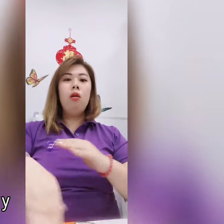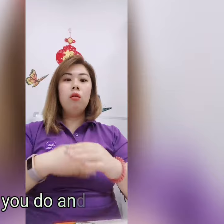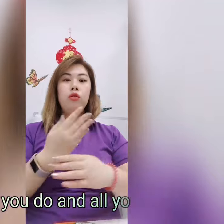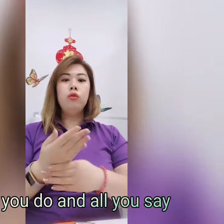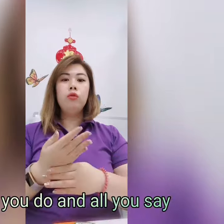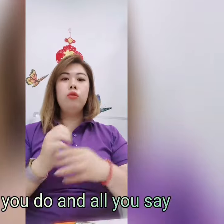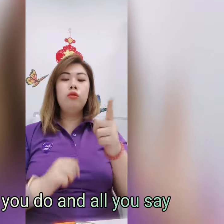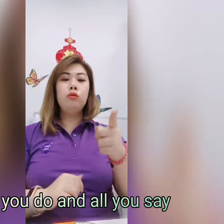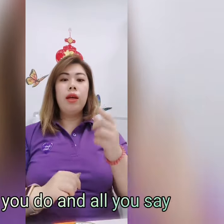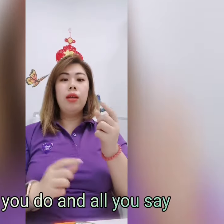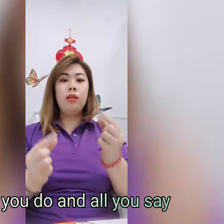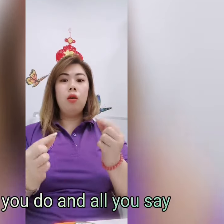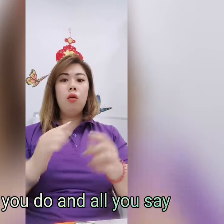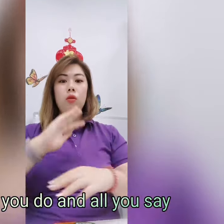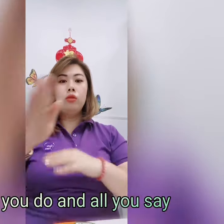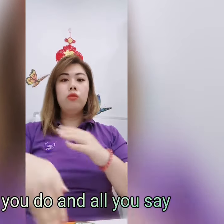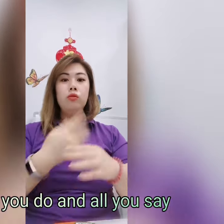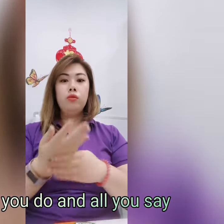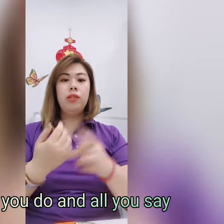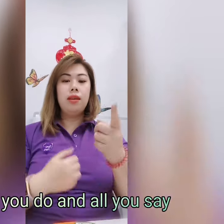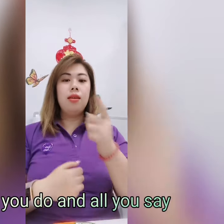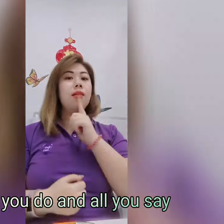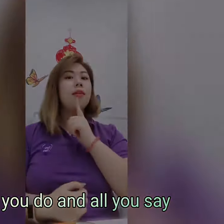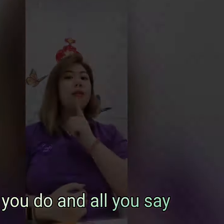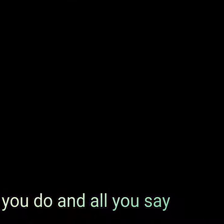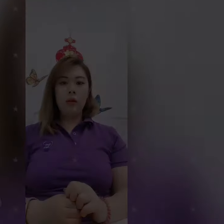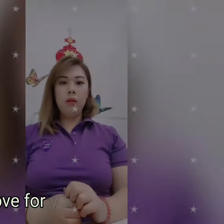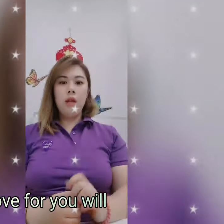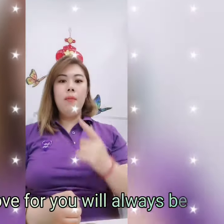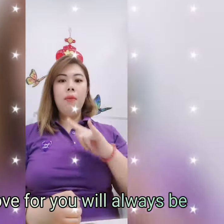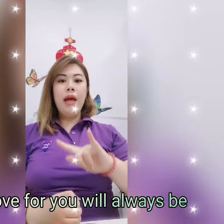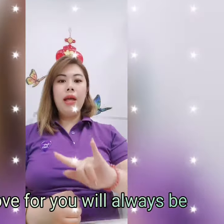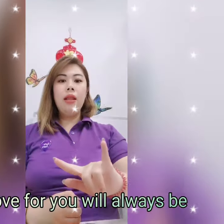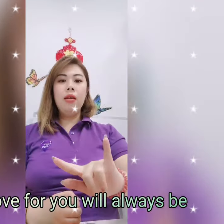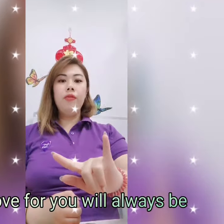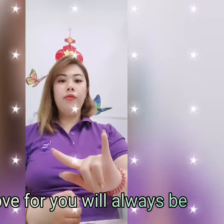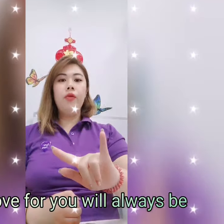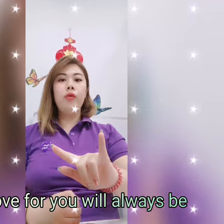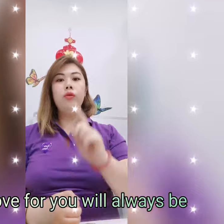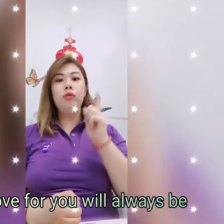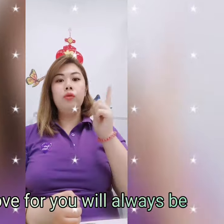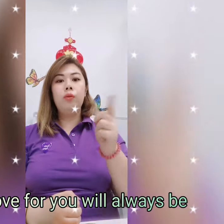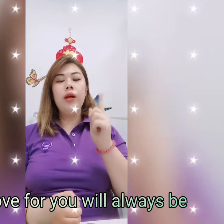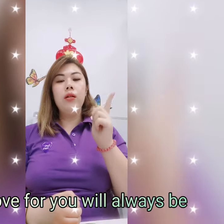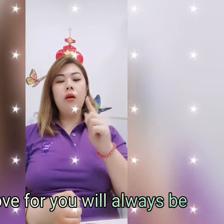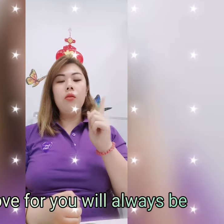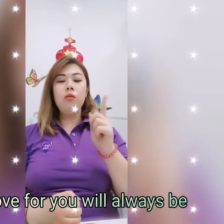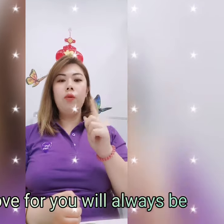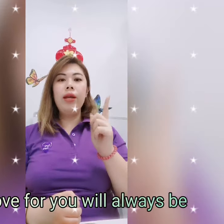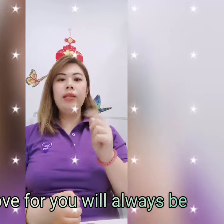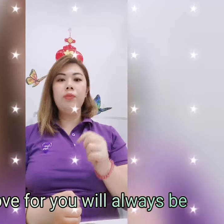all you do and all you say. My love for you will always be